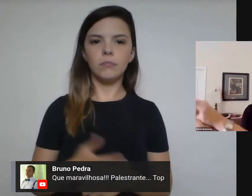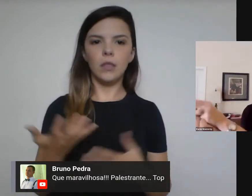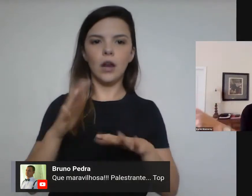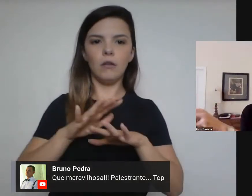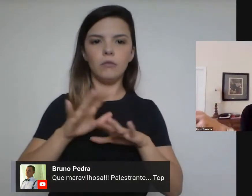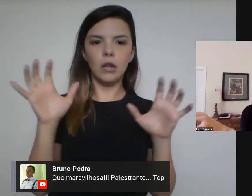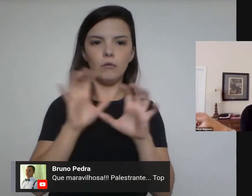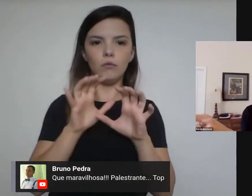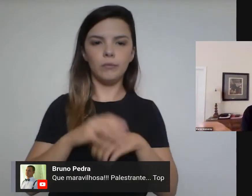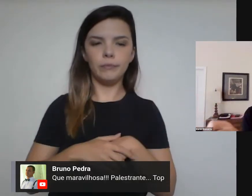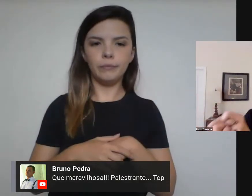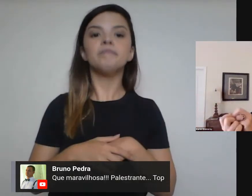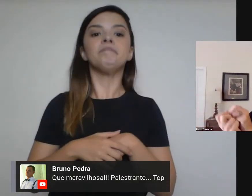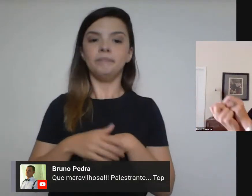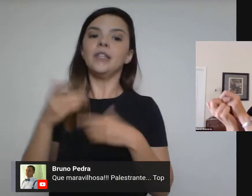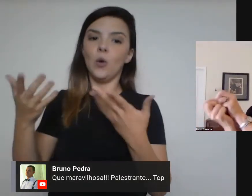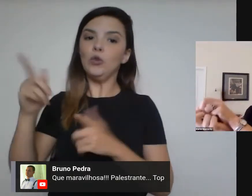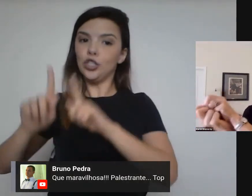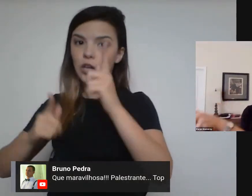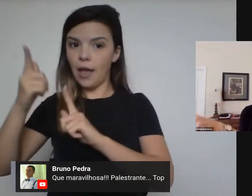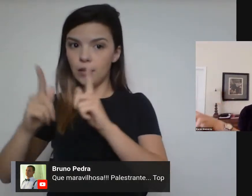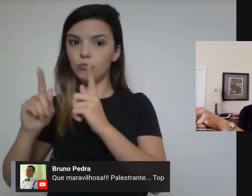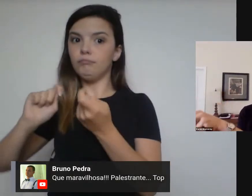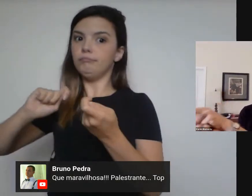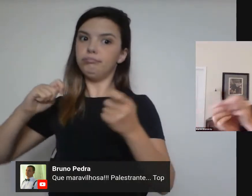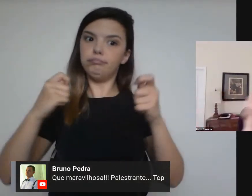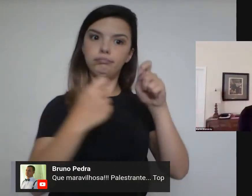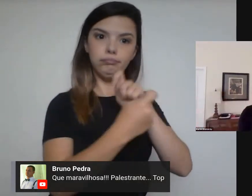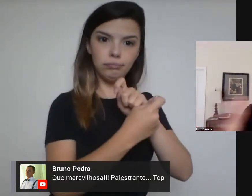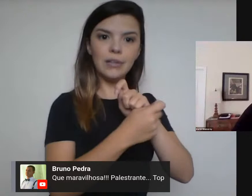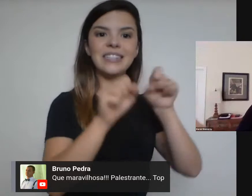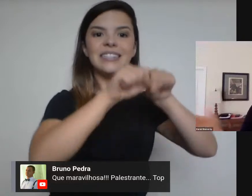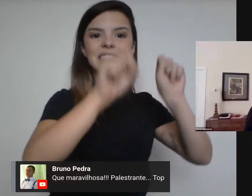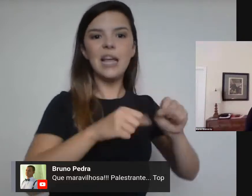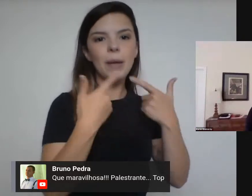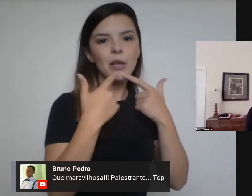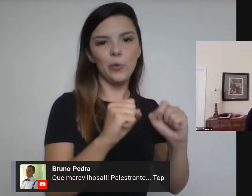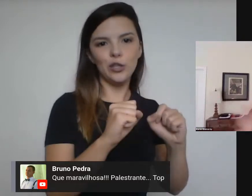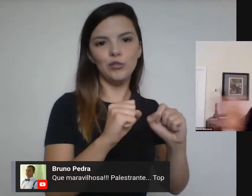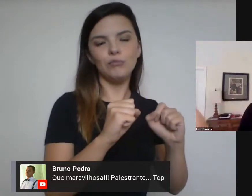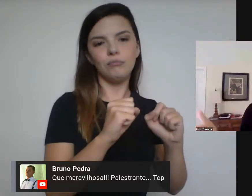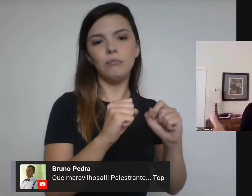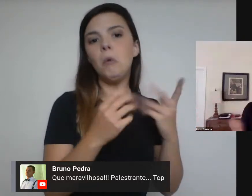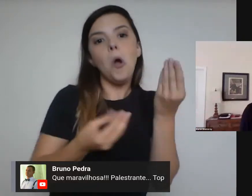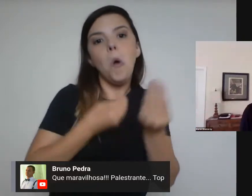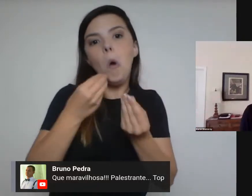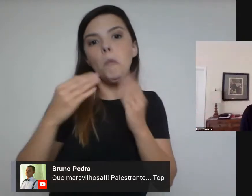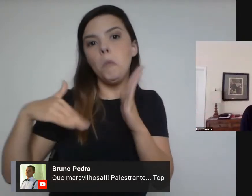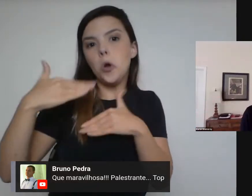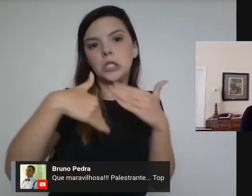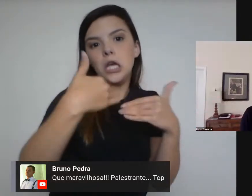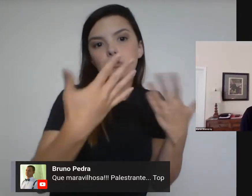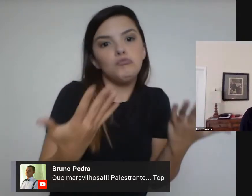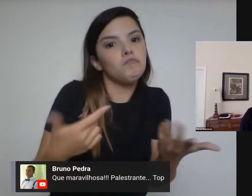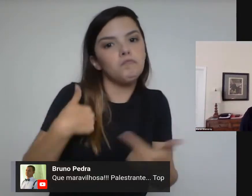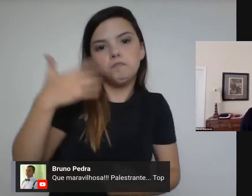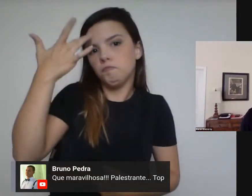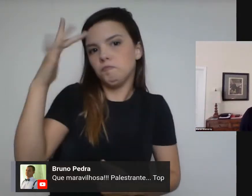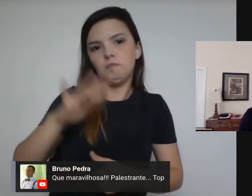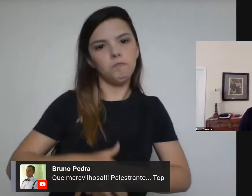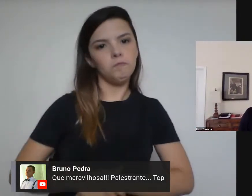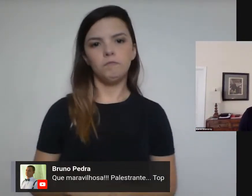to part of a linguistic system, and so these are treated as verbs, not gestures. And how does that happen? It's kind of an interesting question.